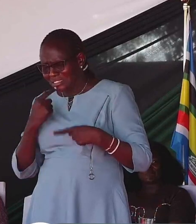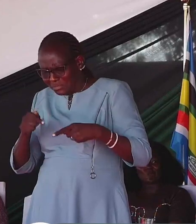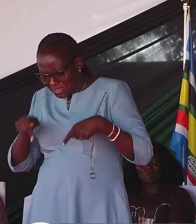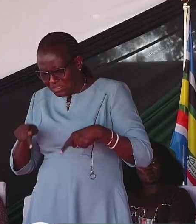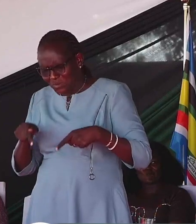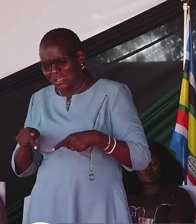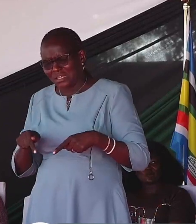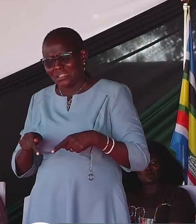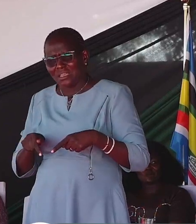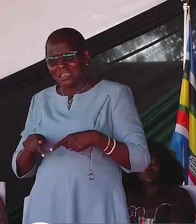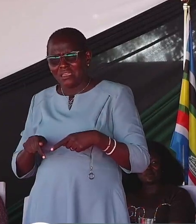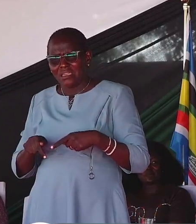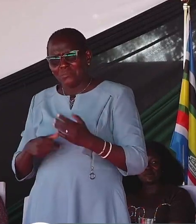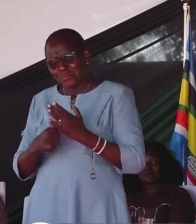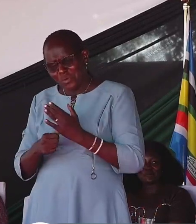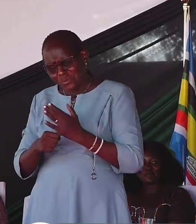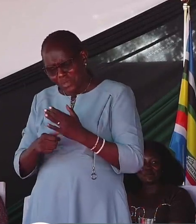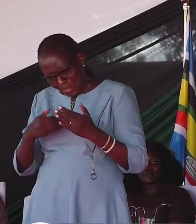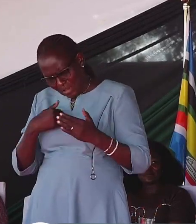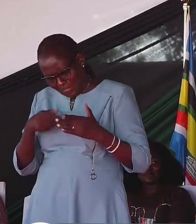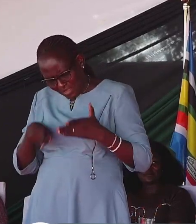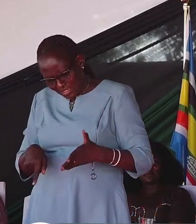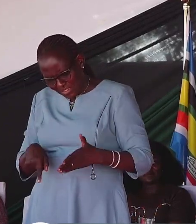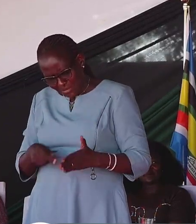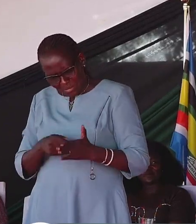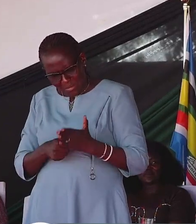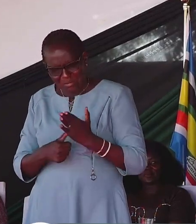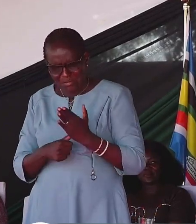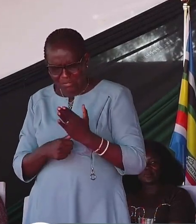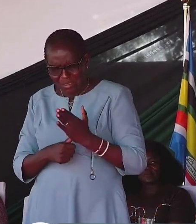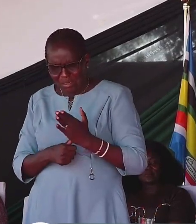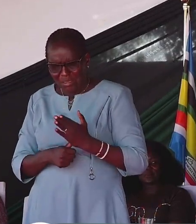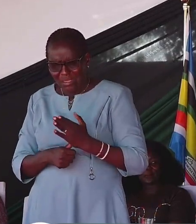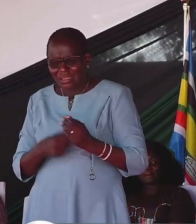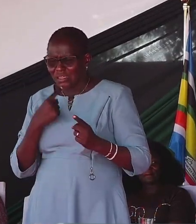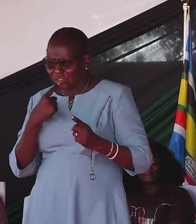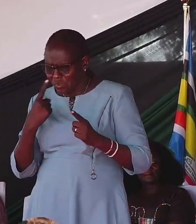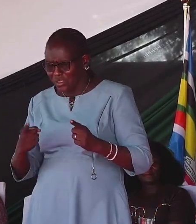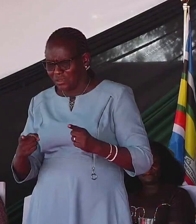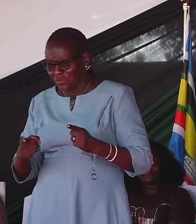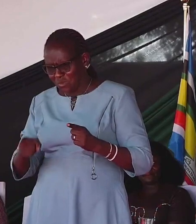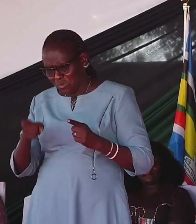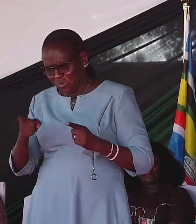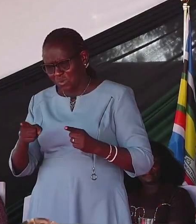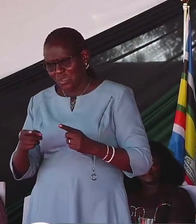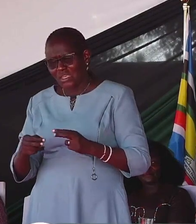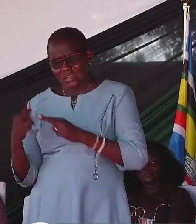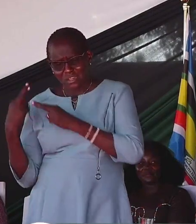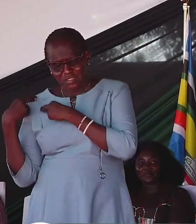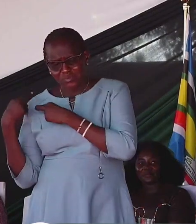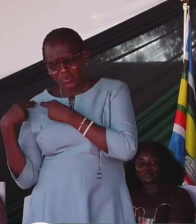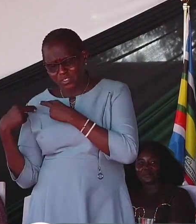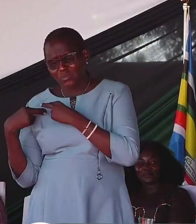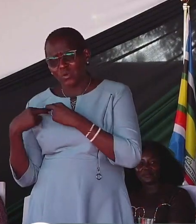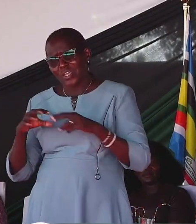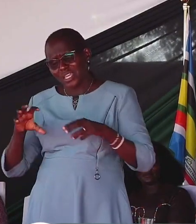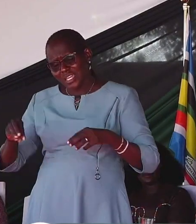this, but I told them it is your duty to explore and get that money from anywhere